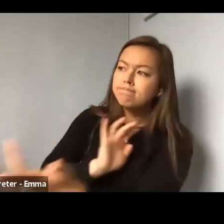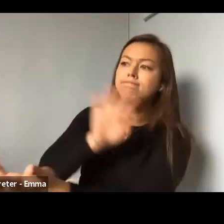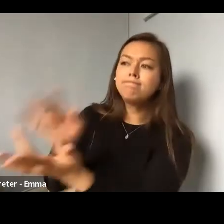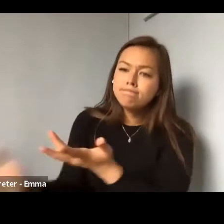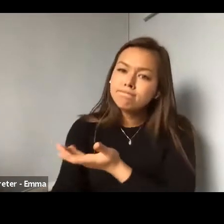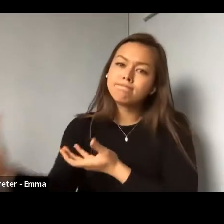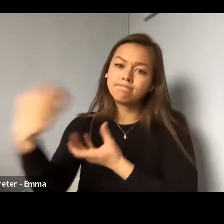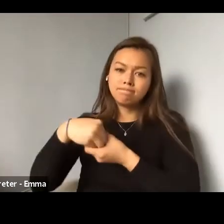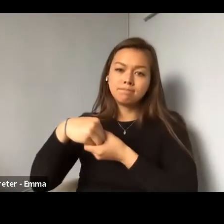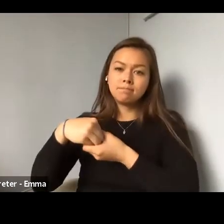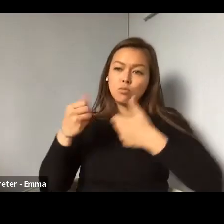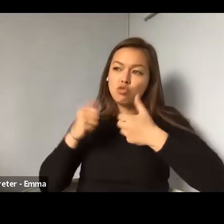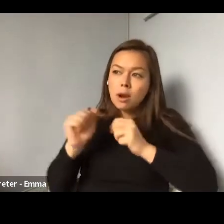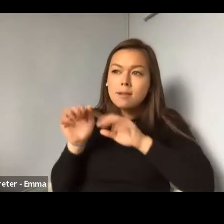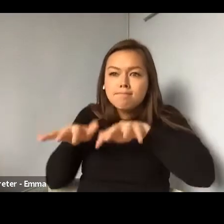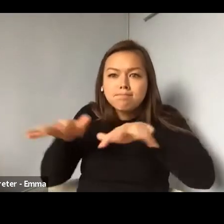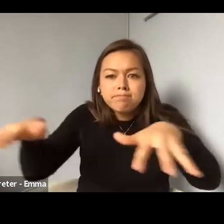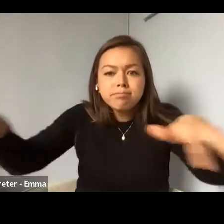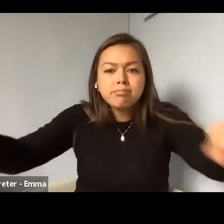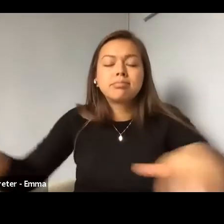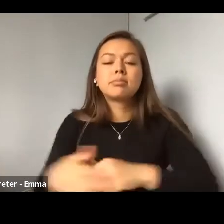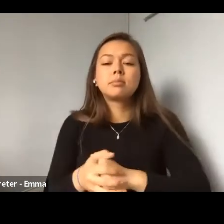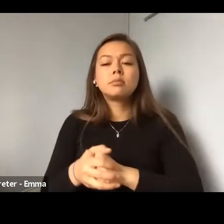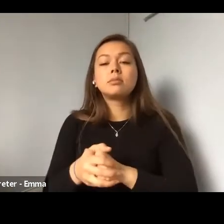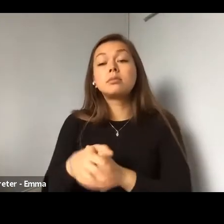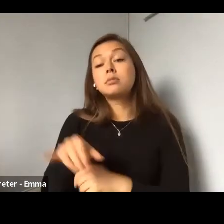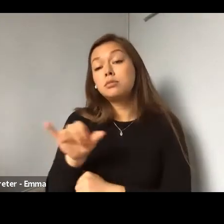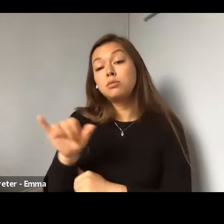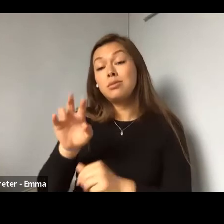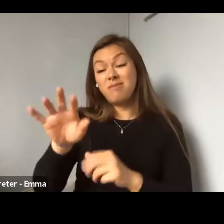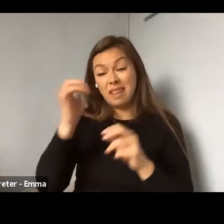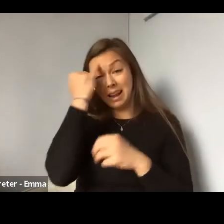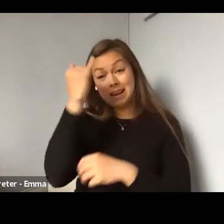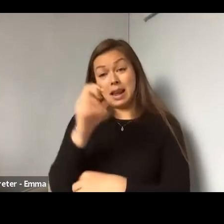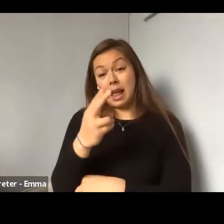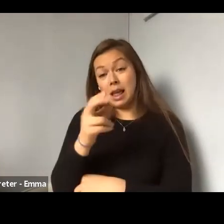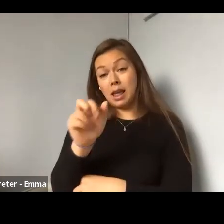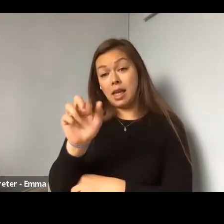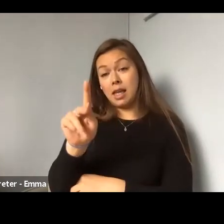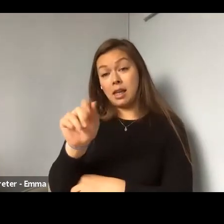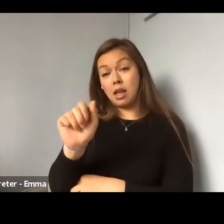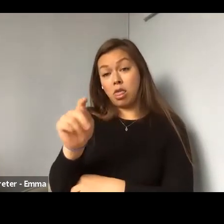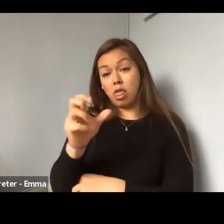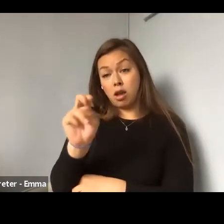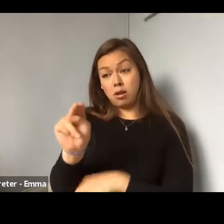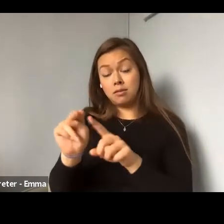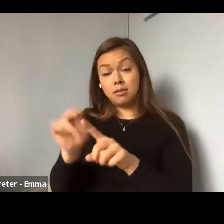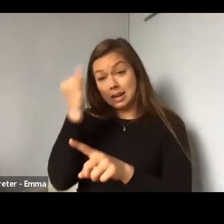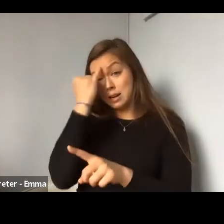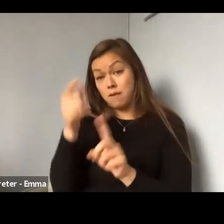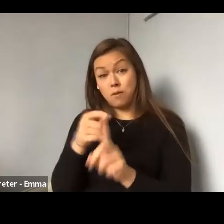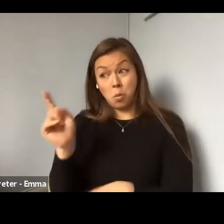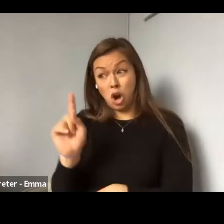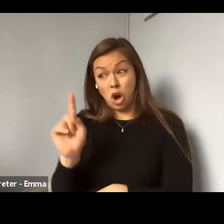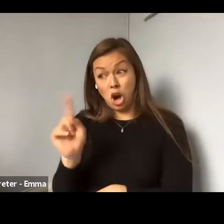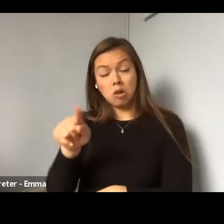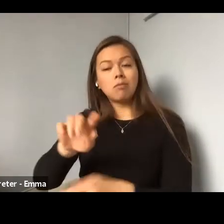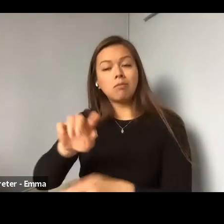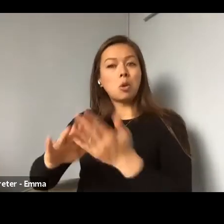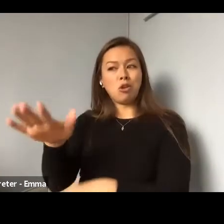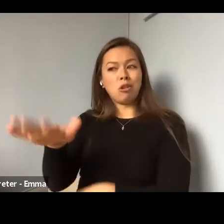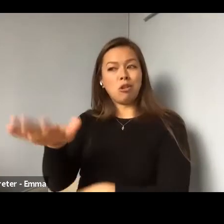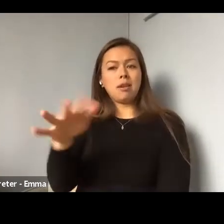that the hackathon idea itself was created out of recommendations and contributions from the community. Once